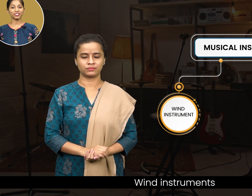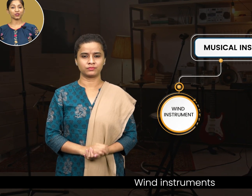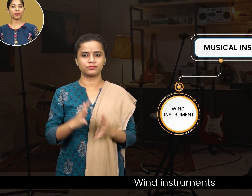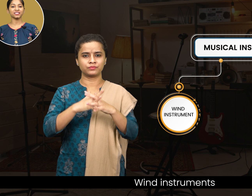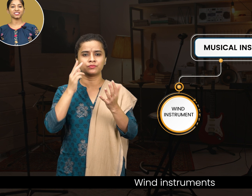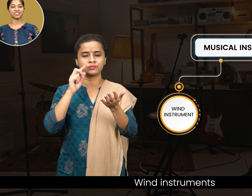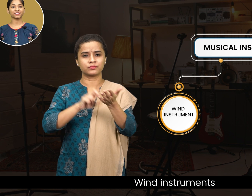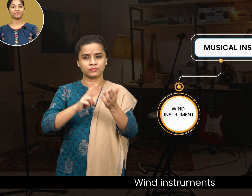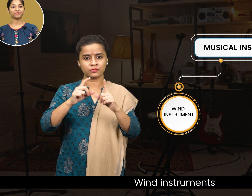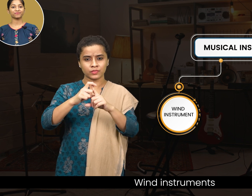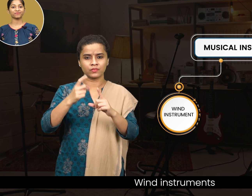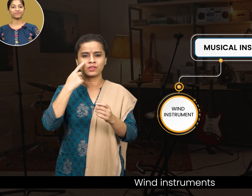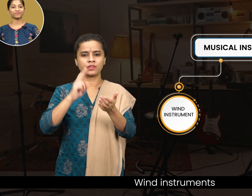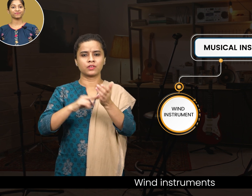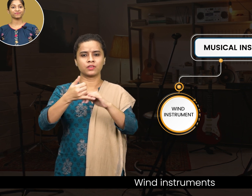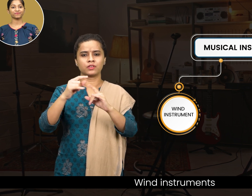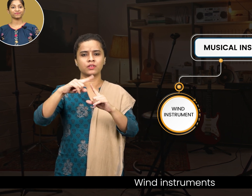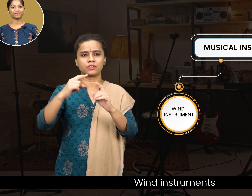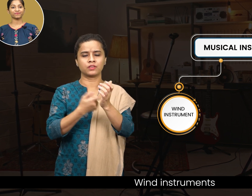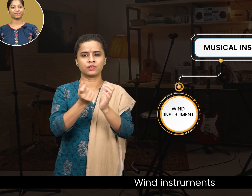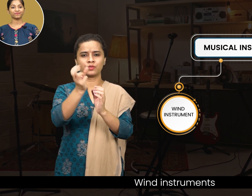Wind instruments,